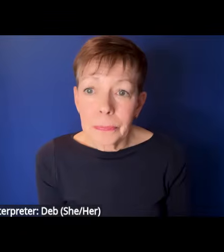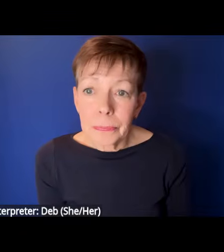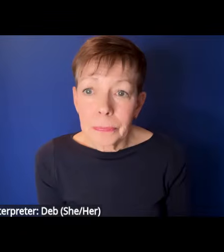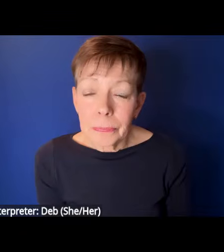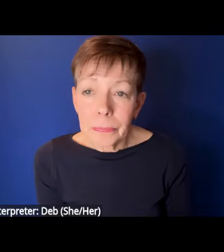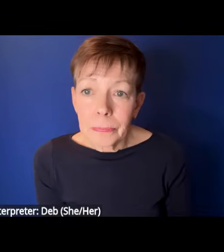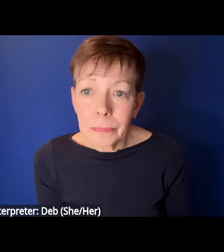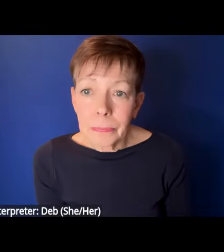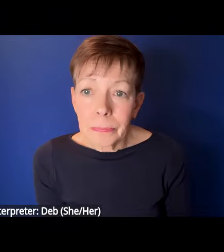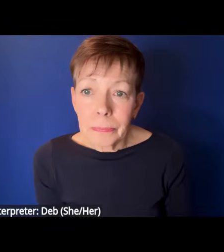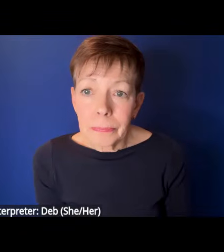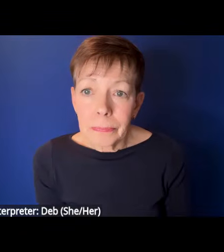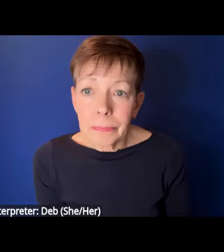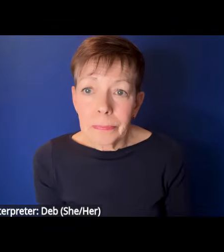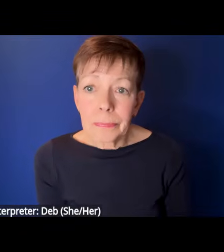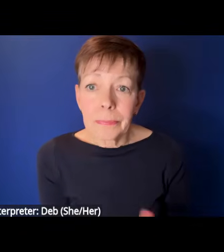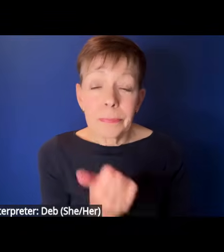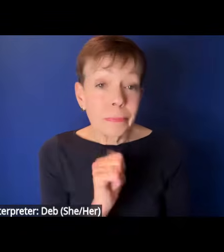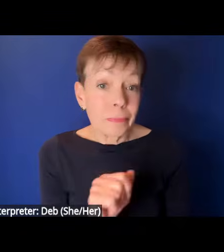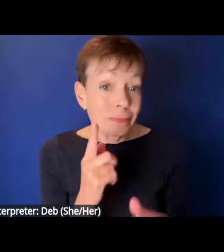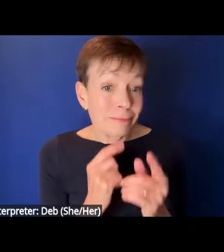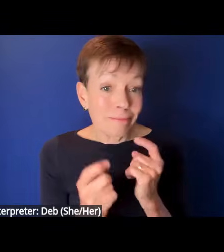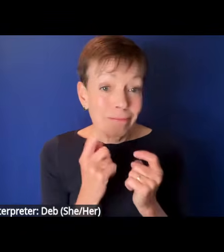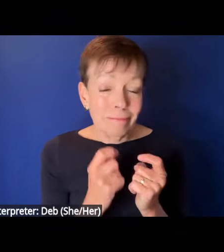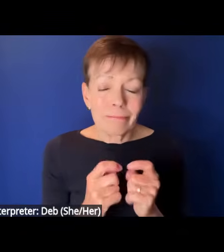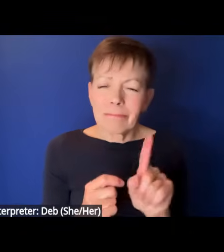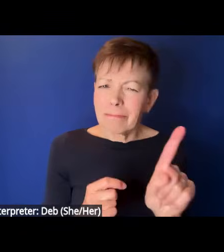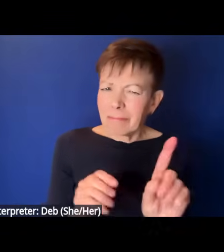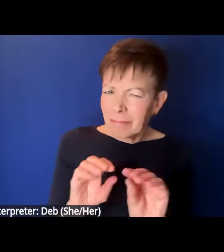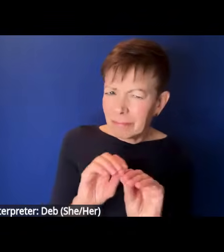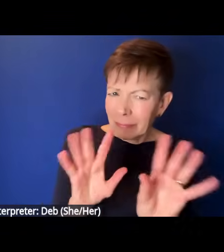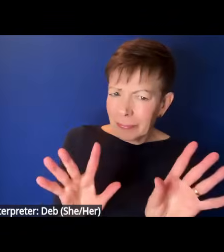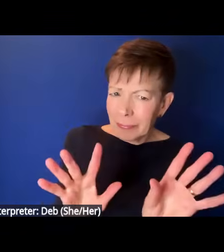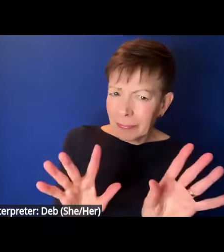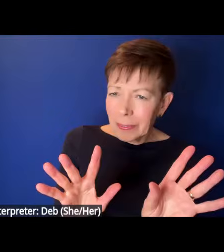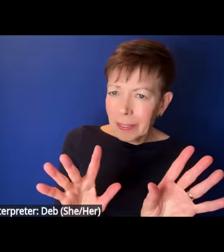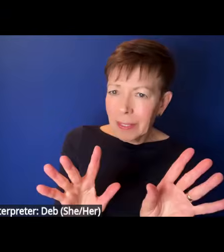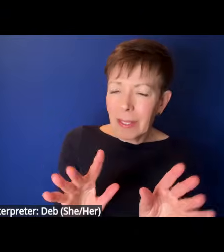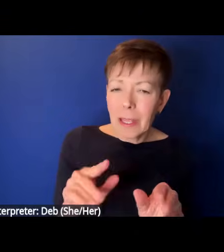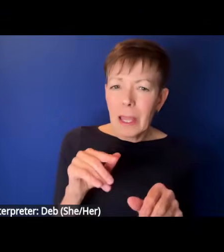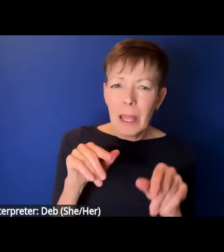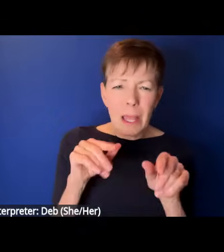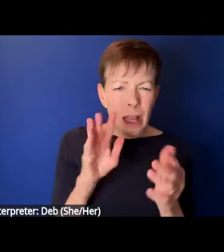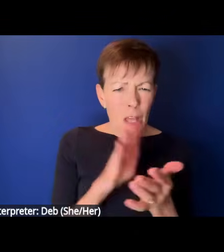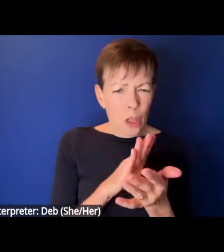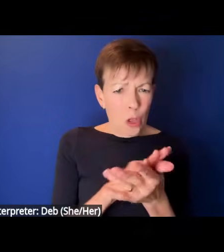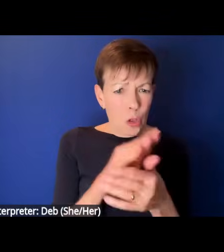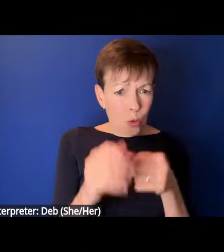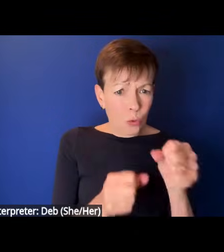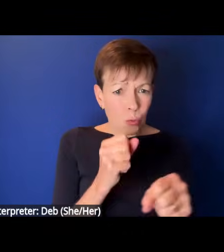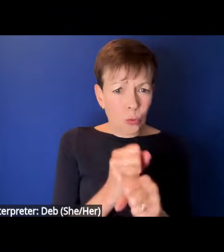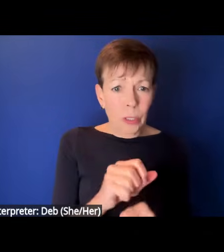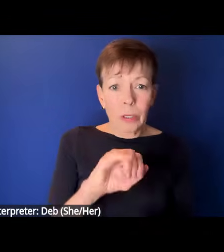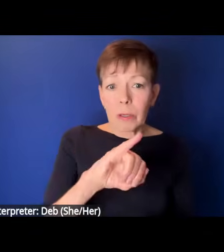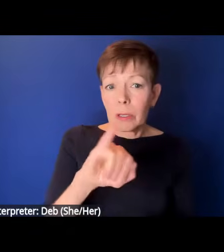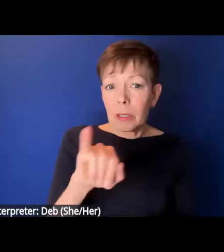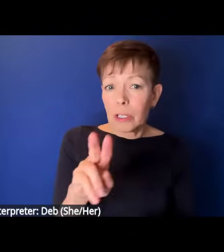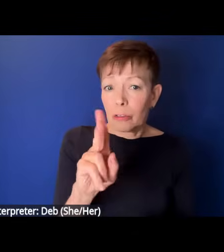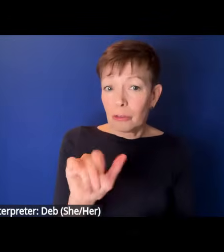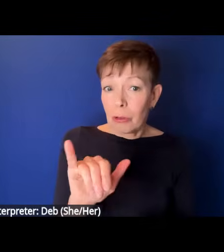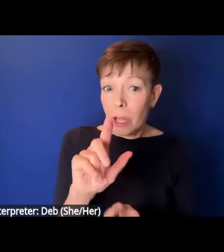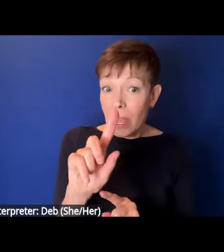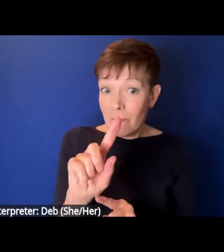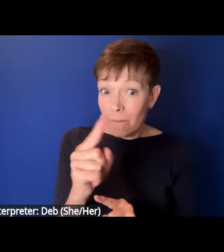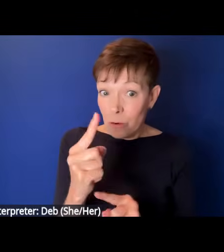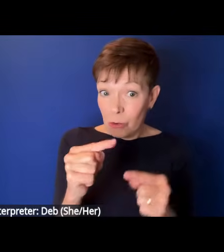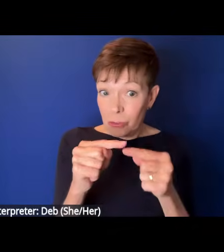Subject to any questions, yeah, Trustee Cole. Yeah, just to clarify, the fiscal year is July 1st, 2025 to